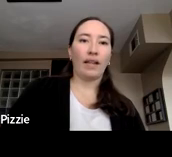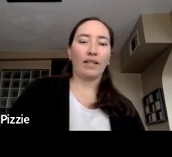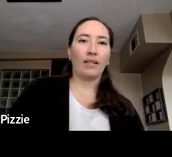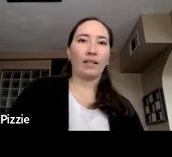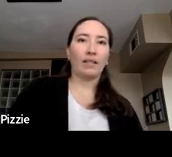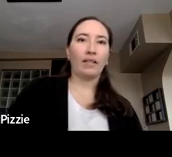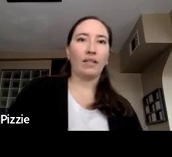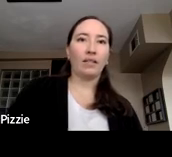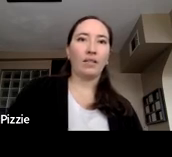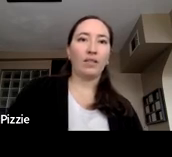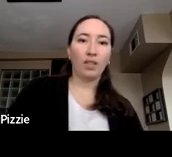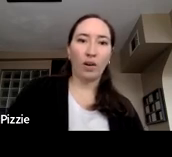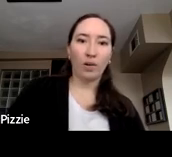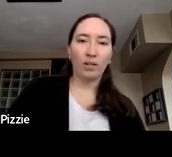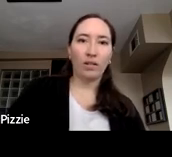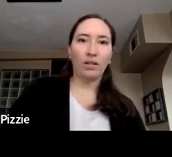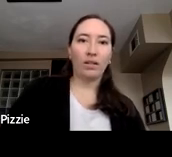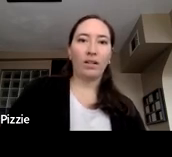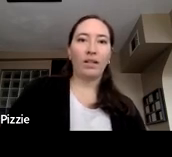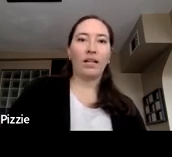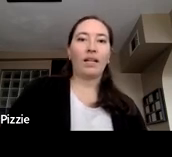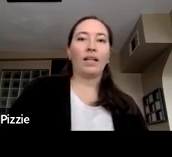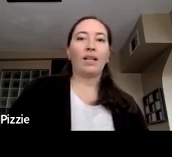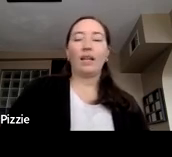All right, so